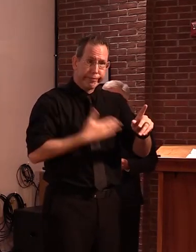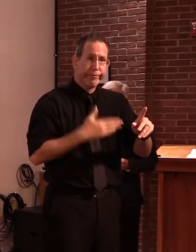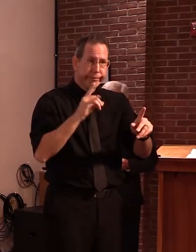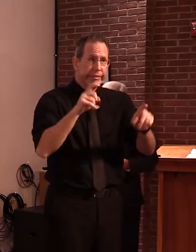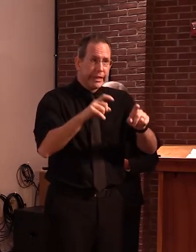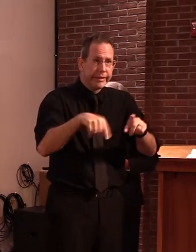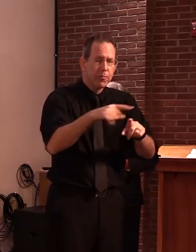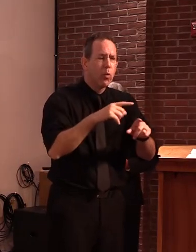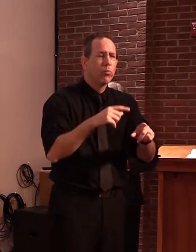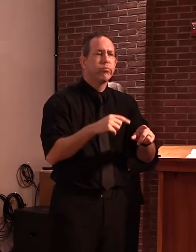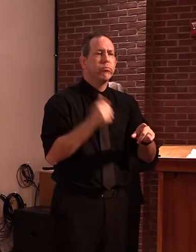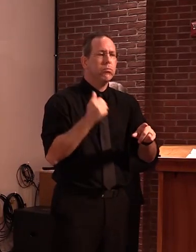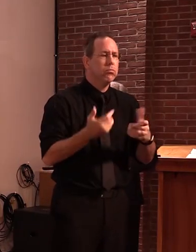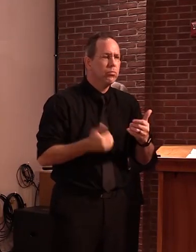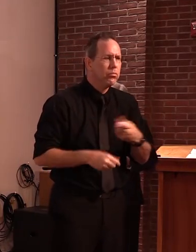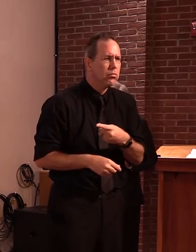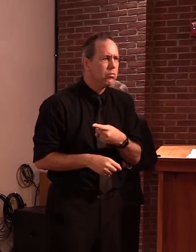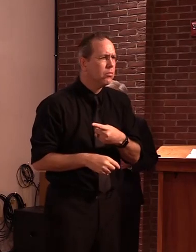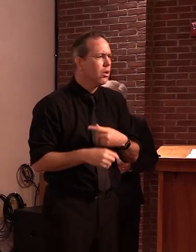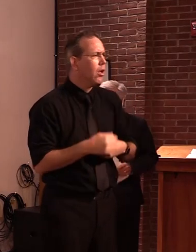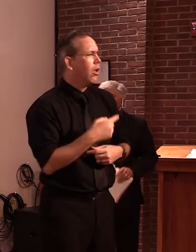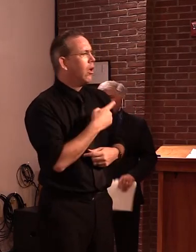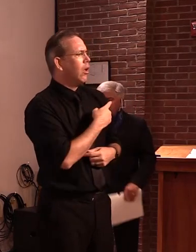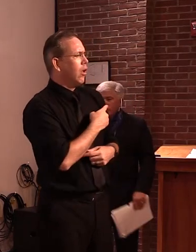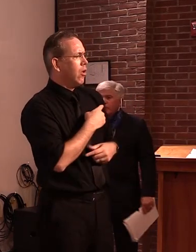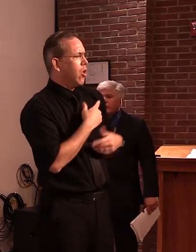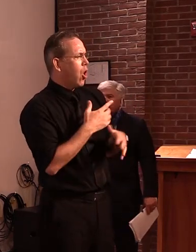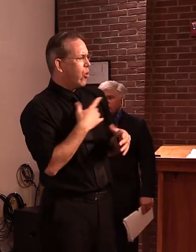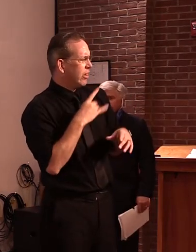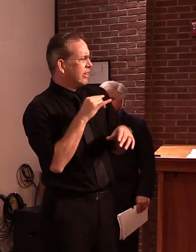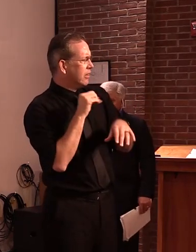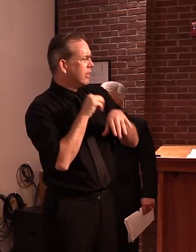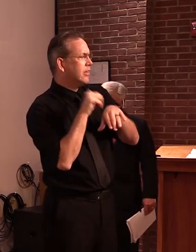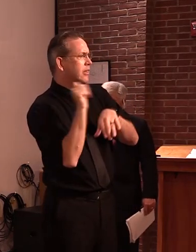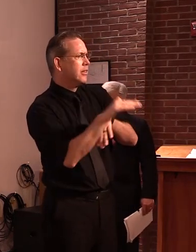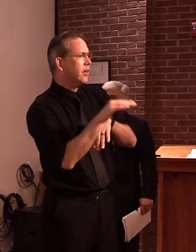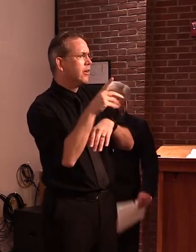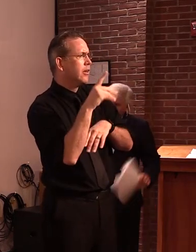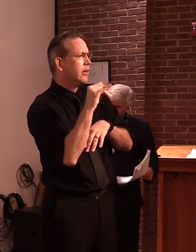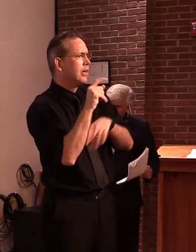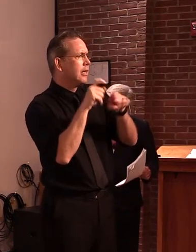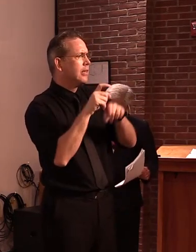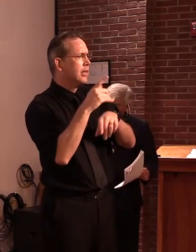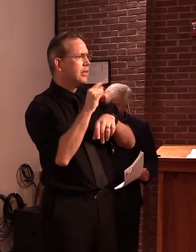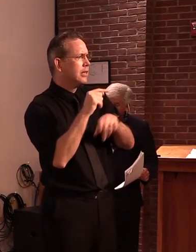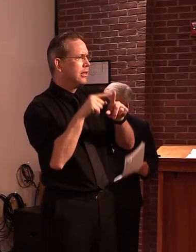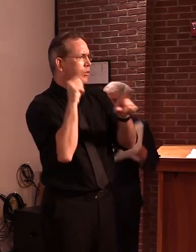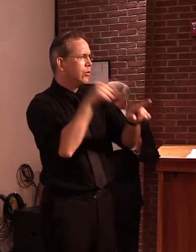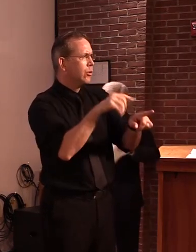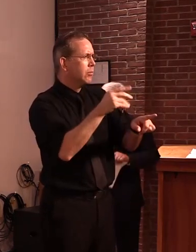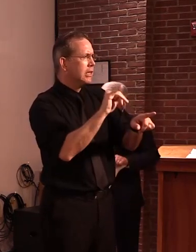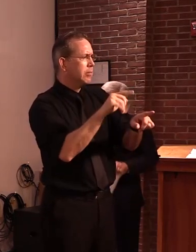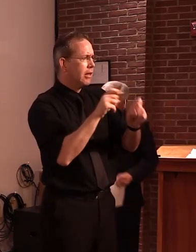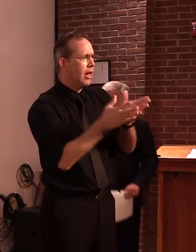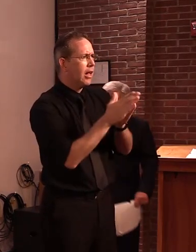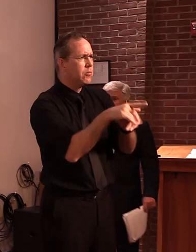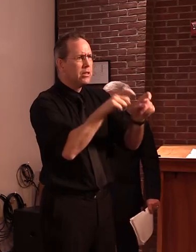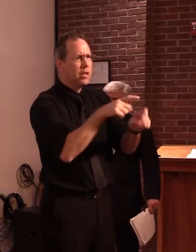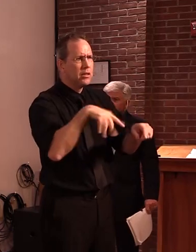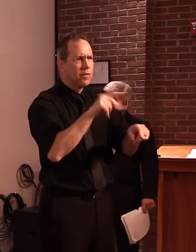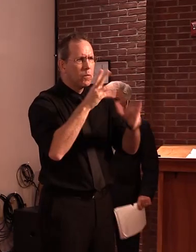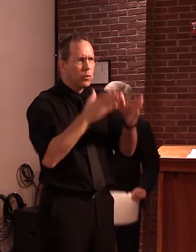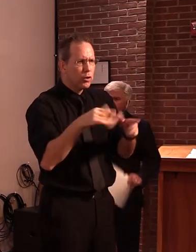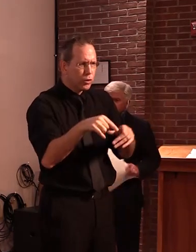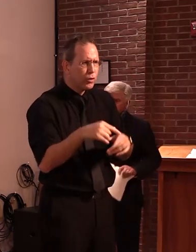I believe we are sending supplies to them. They have been tested? They're being tested today. Yes, starting last night and today. It